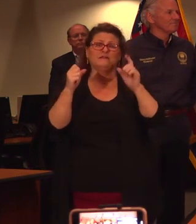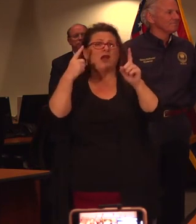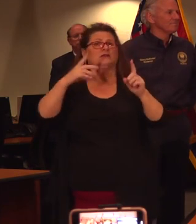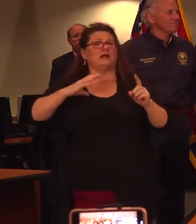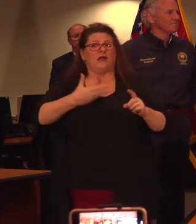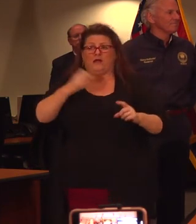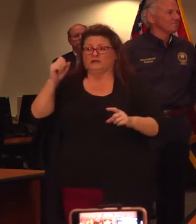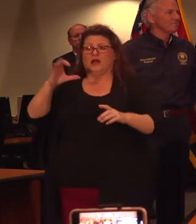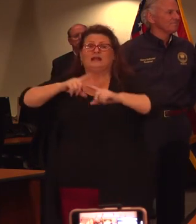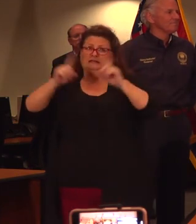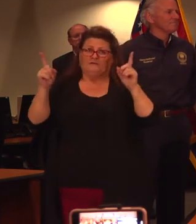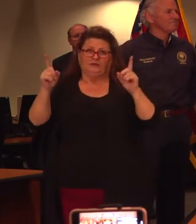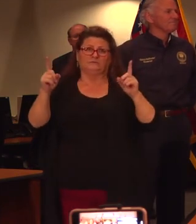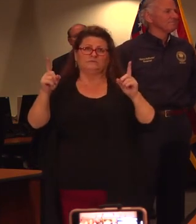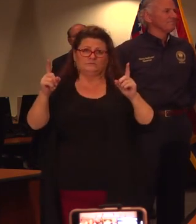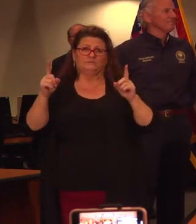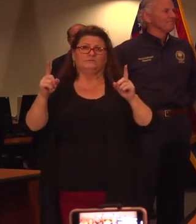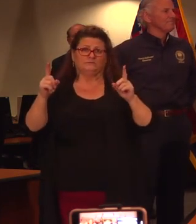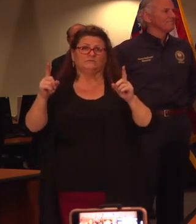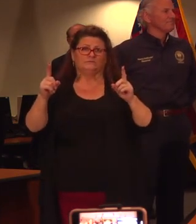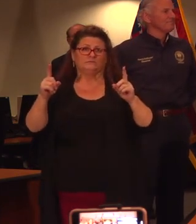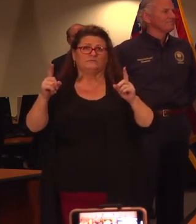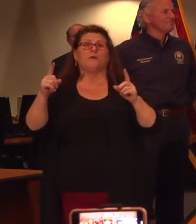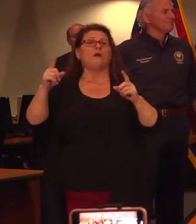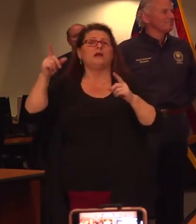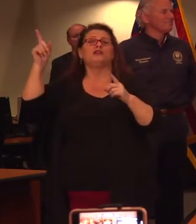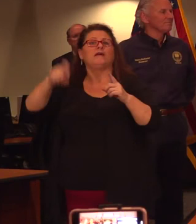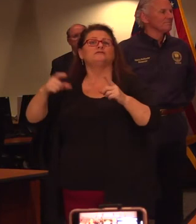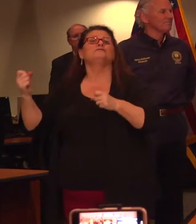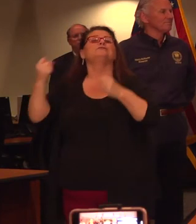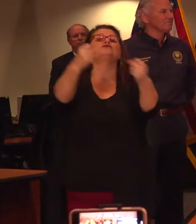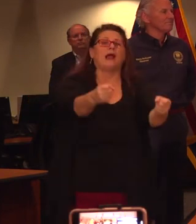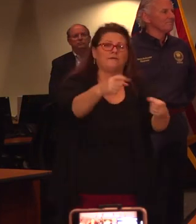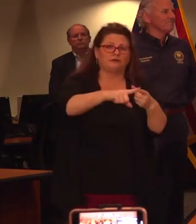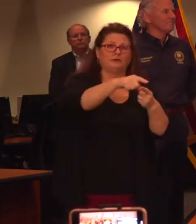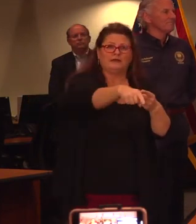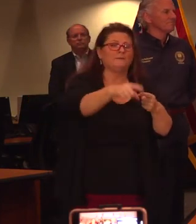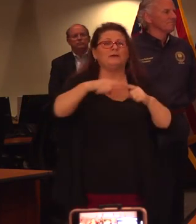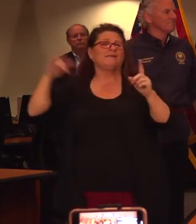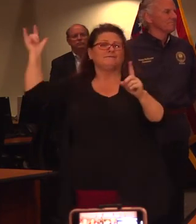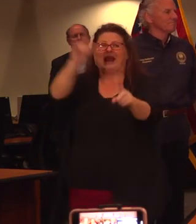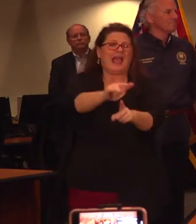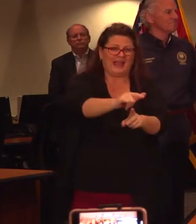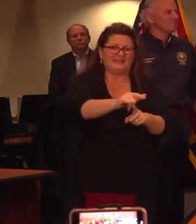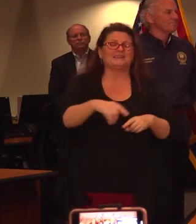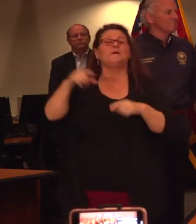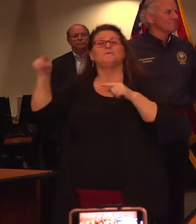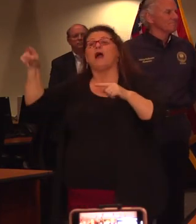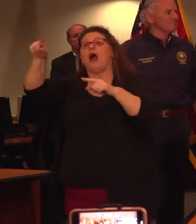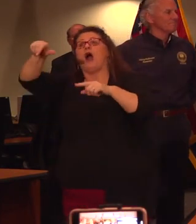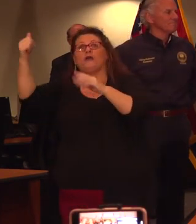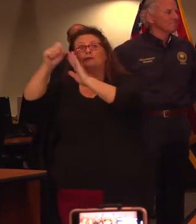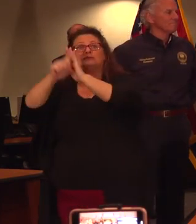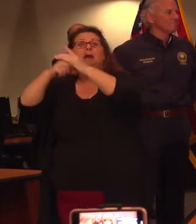other states that face tourism impacts. We're a drive-to state. And Lord knows people around us in our neighboring states are